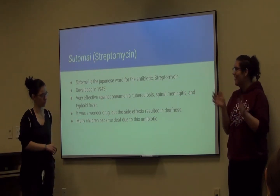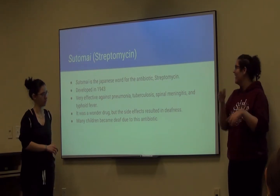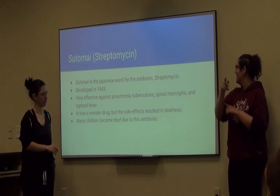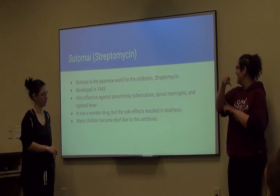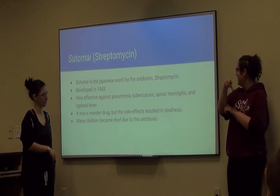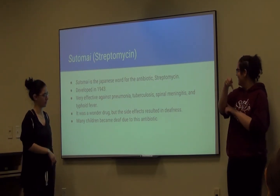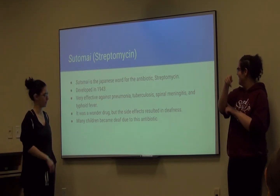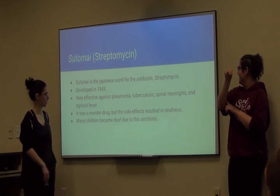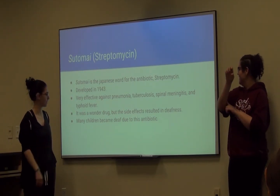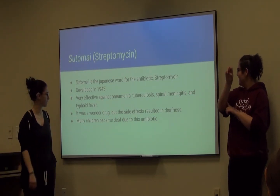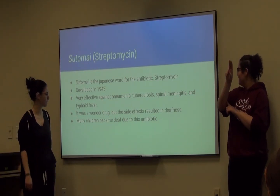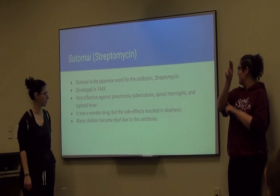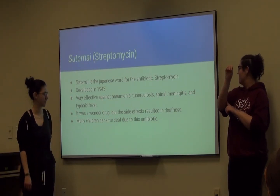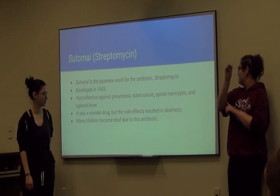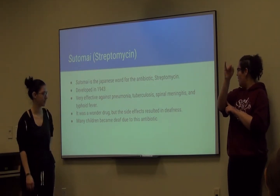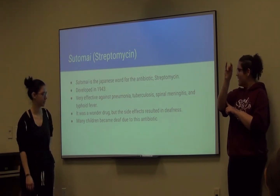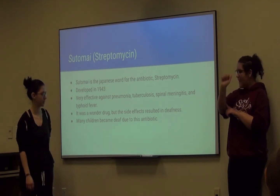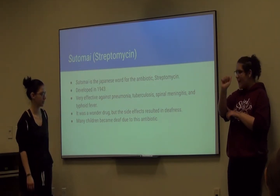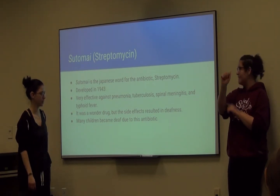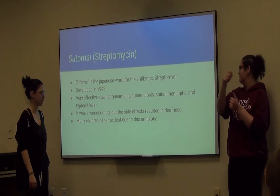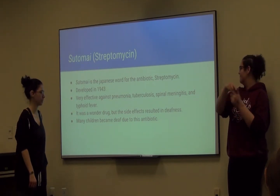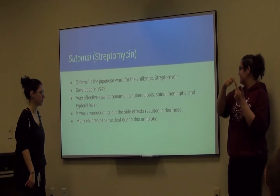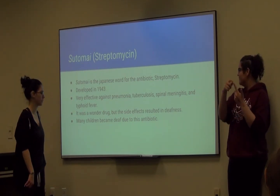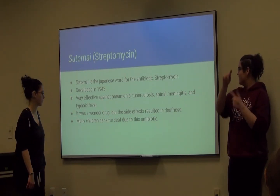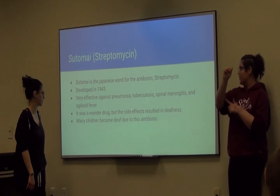all of these medical terms you see here. Pneumonia,